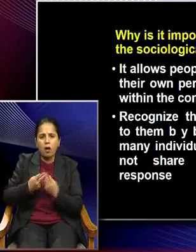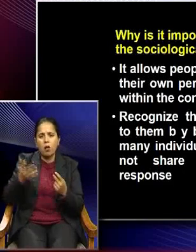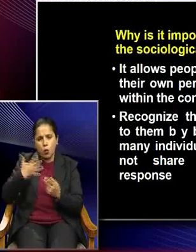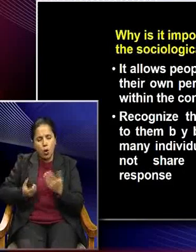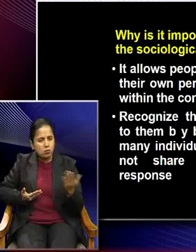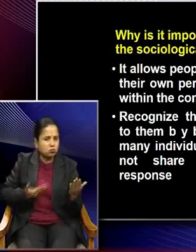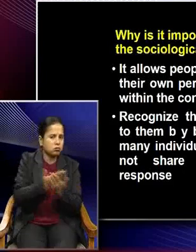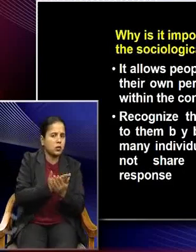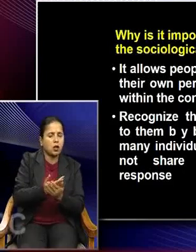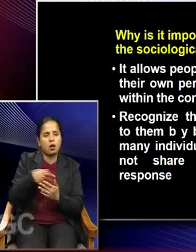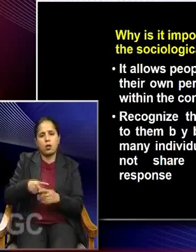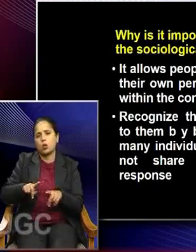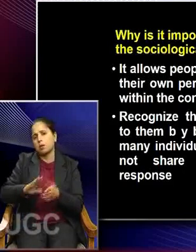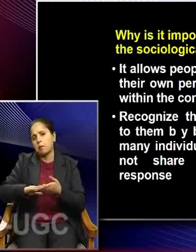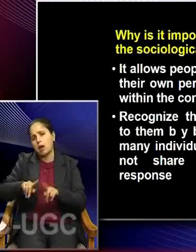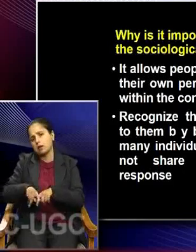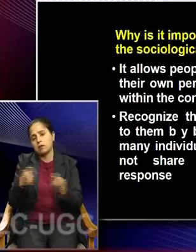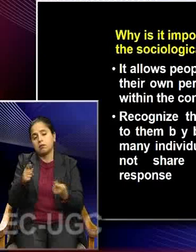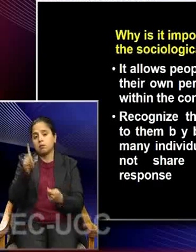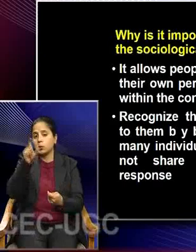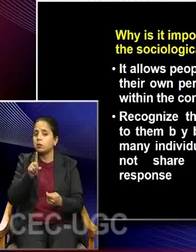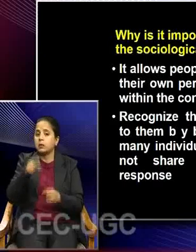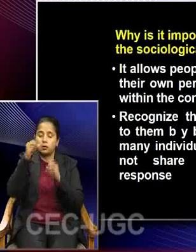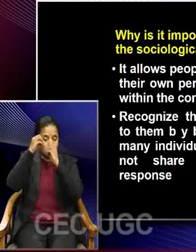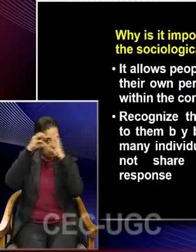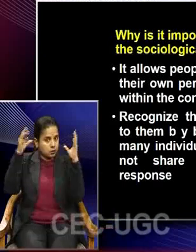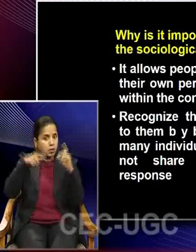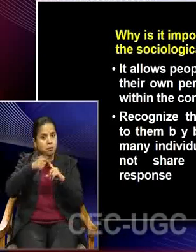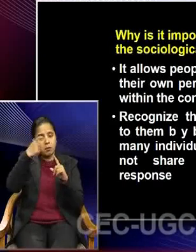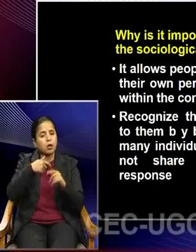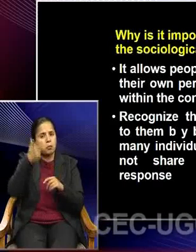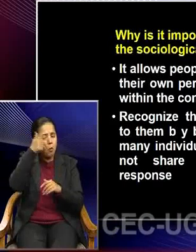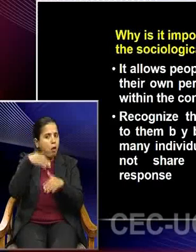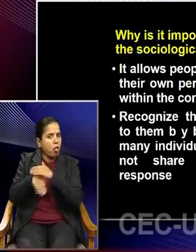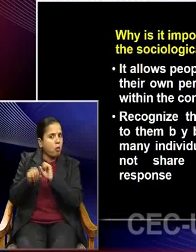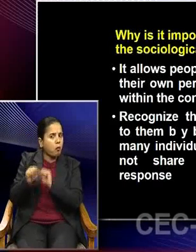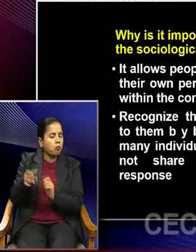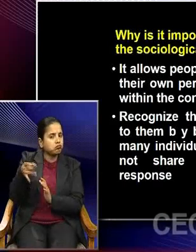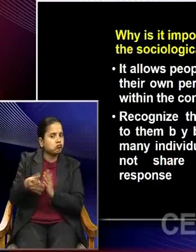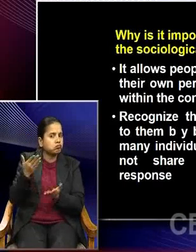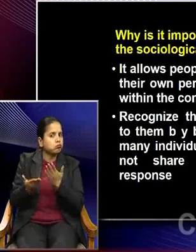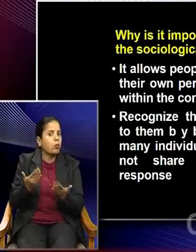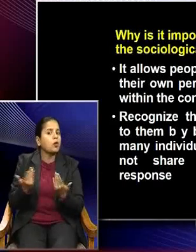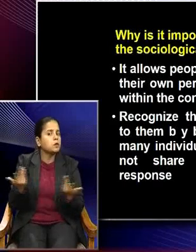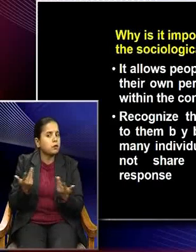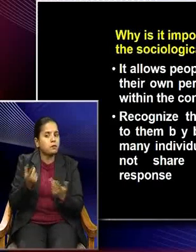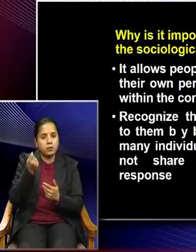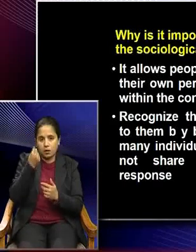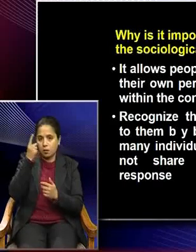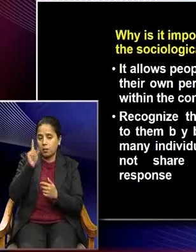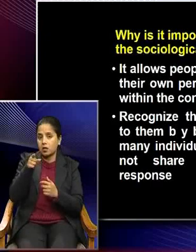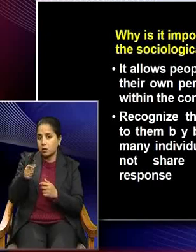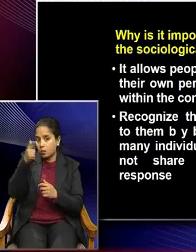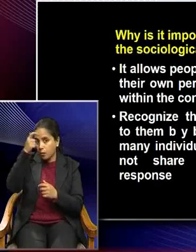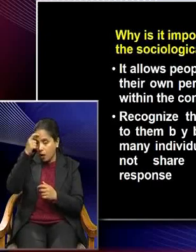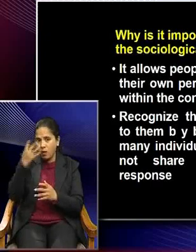for divorce, one needs to imagine the personal problem and understand that this